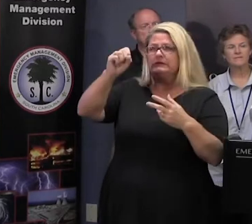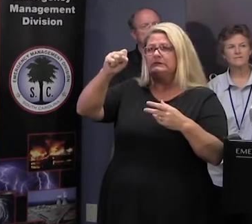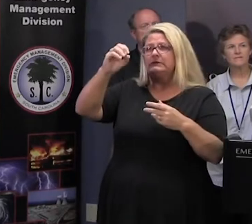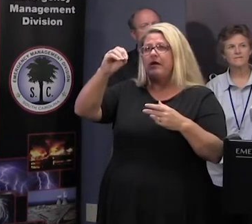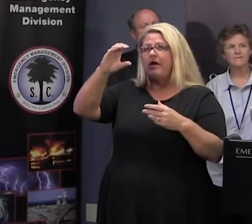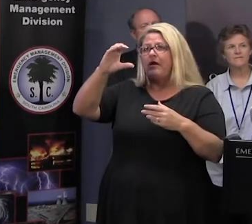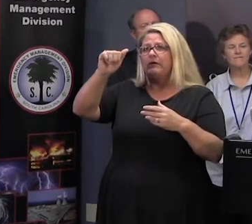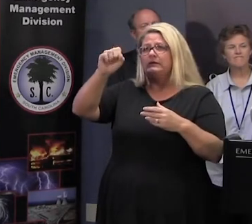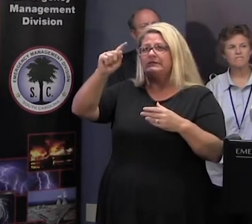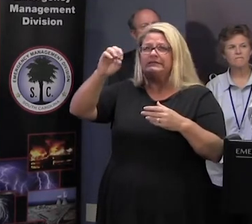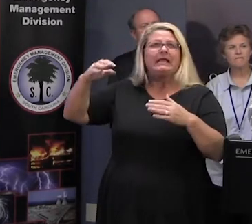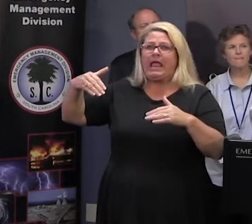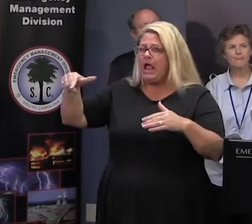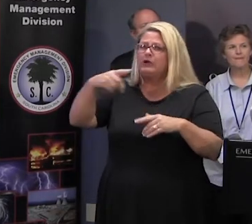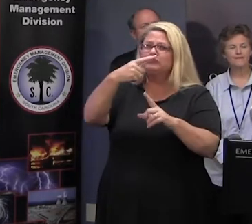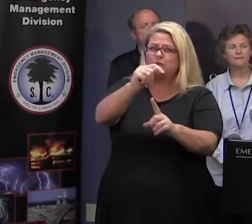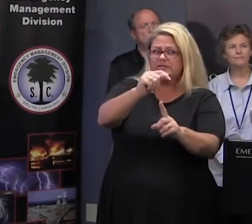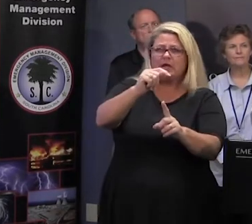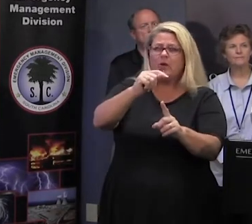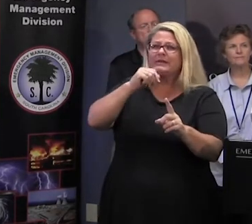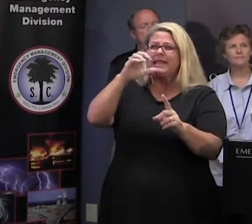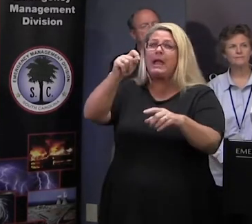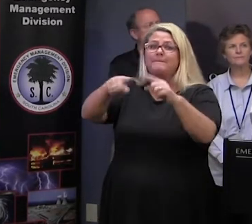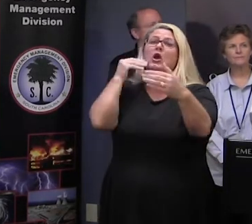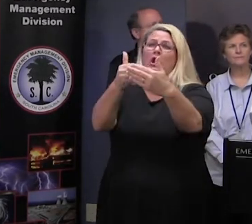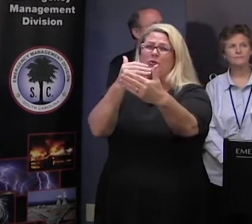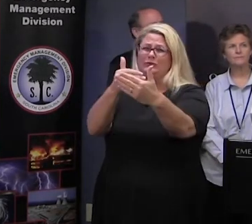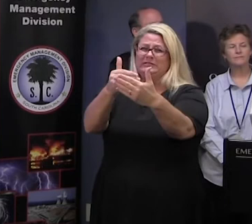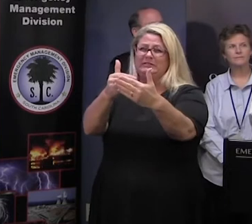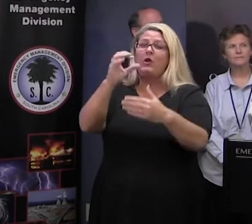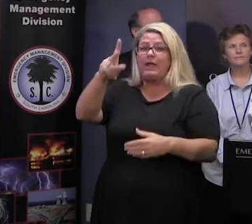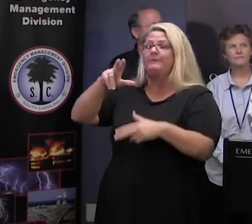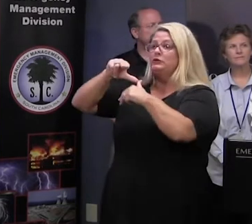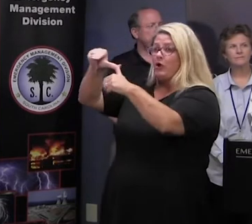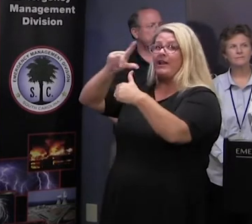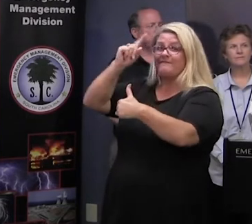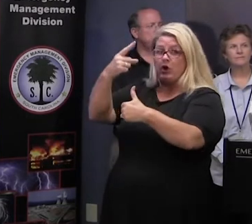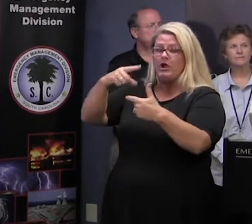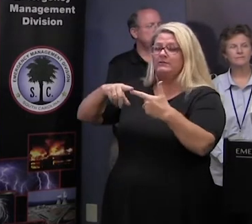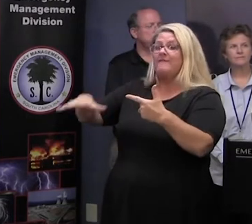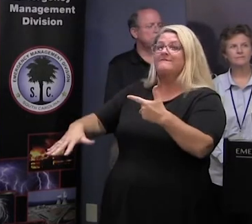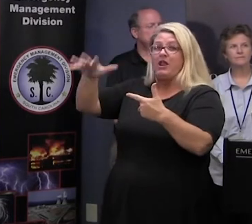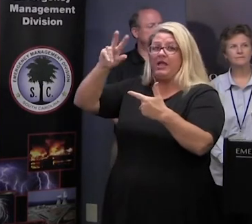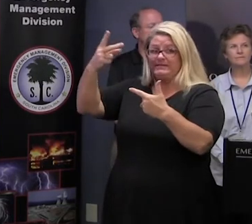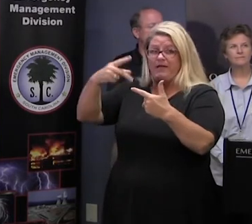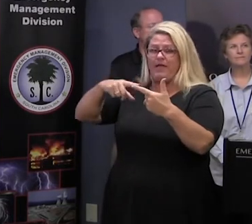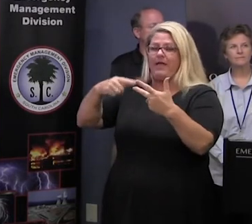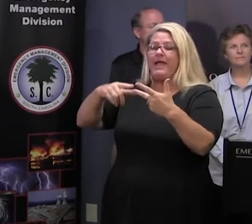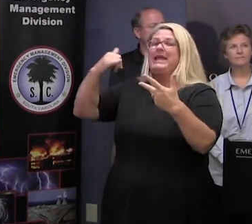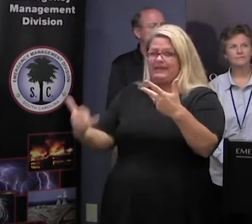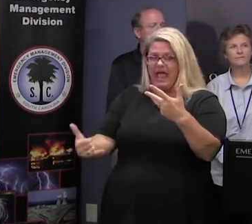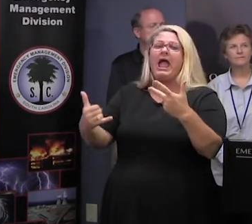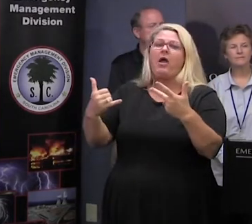Georgetown. So we're still fighting as we're preparing for the third phase. We had the hurricane and then the flood, and the third phase is